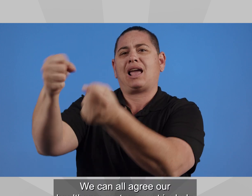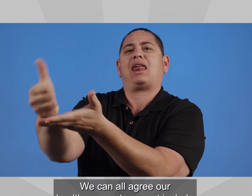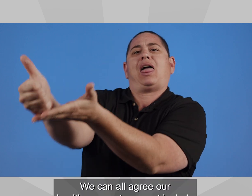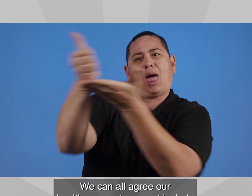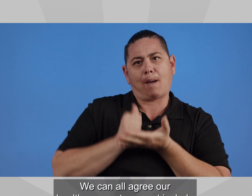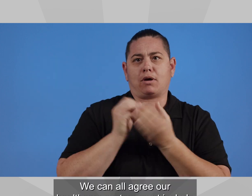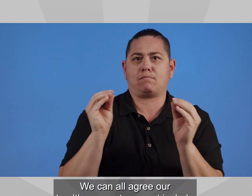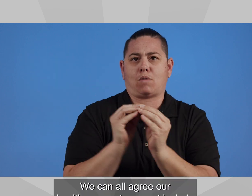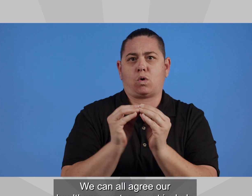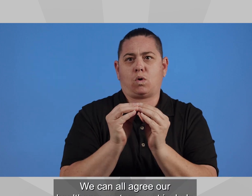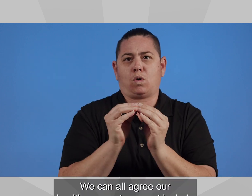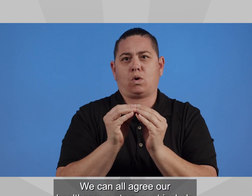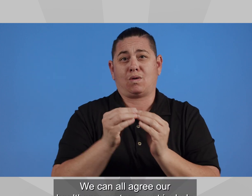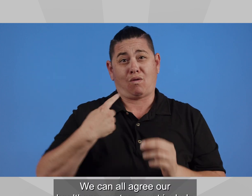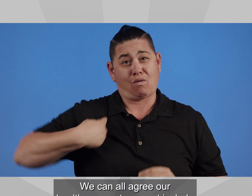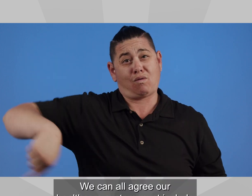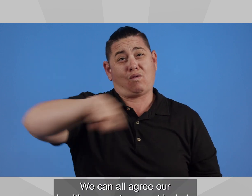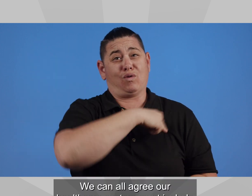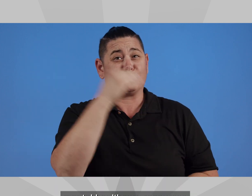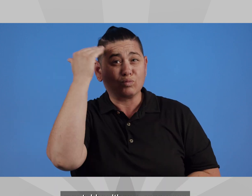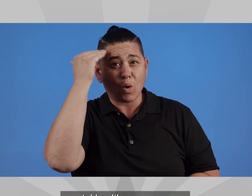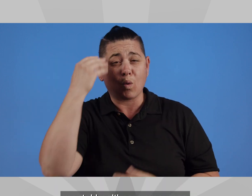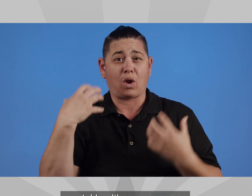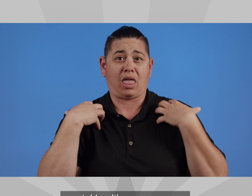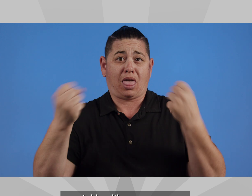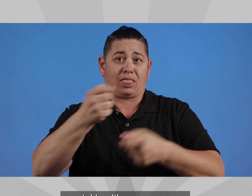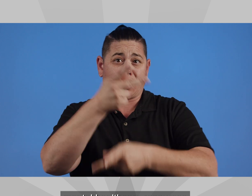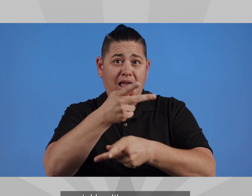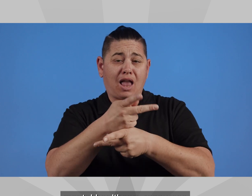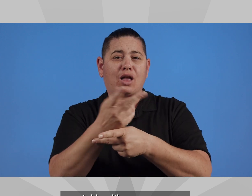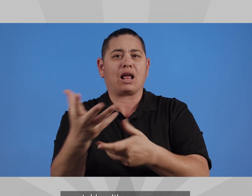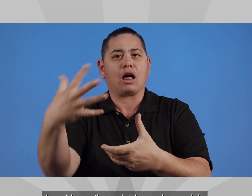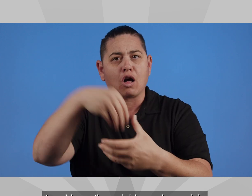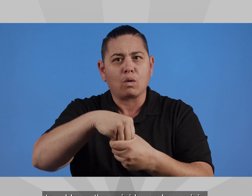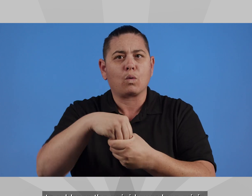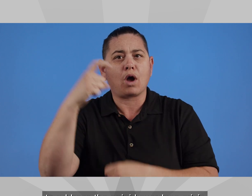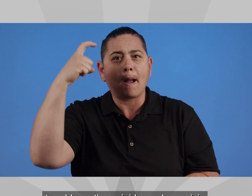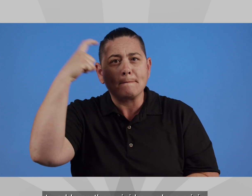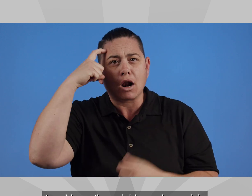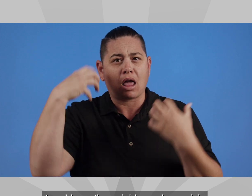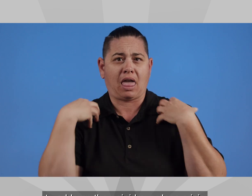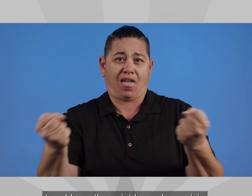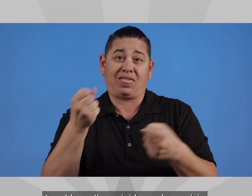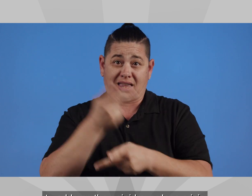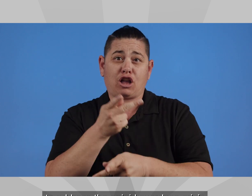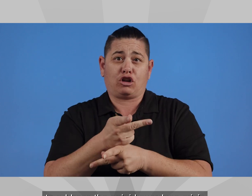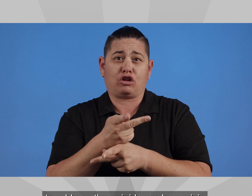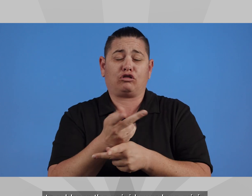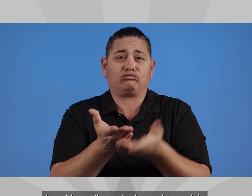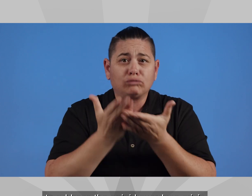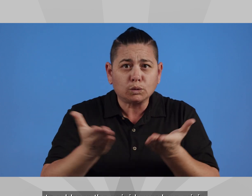We can all agree our healthcare system must include mental health care resources to address the opioid